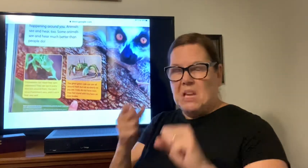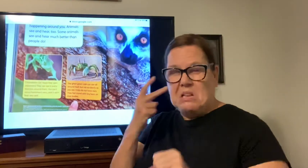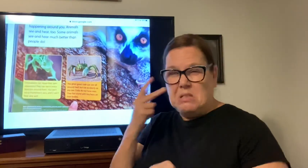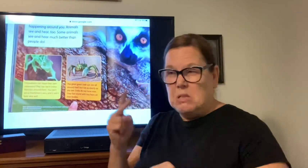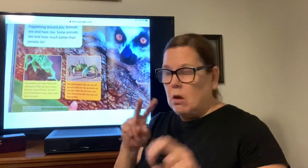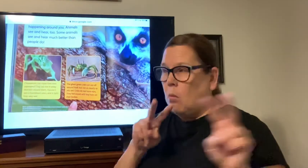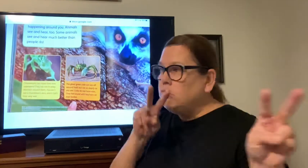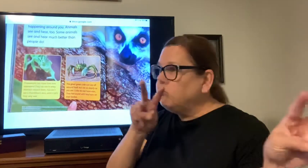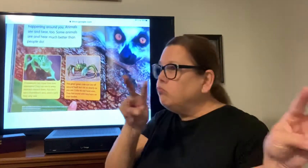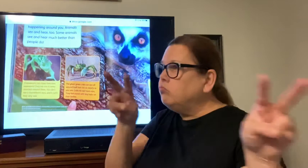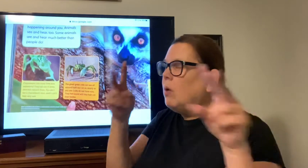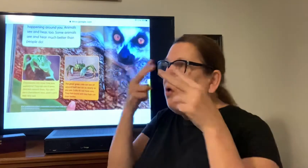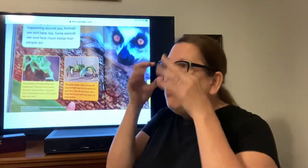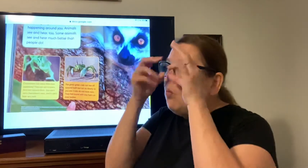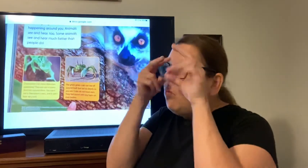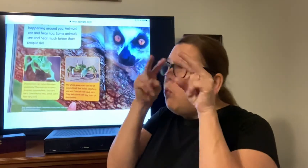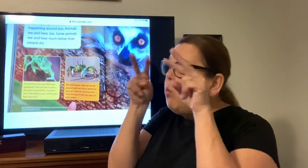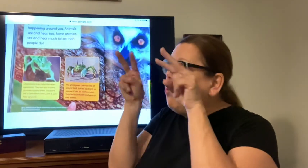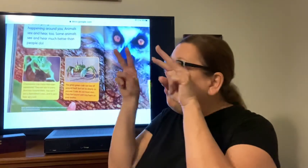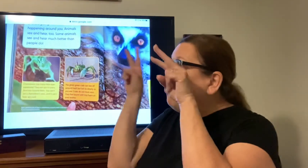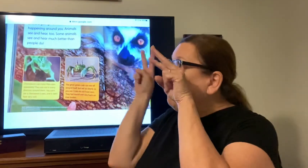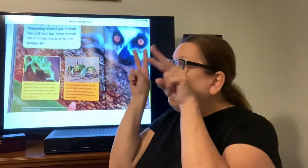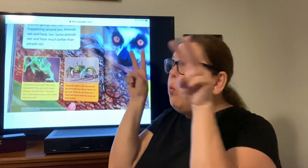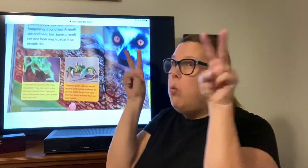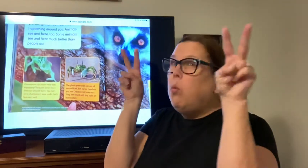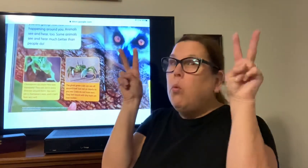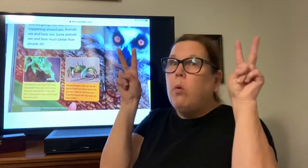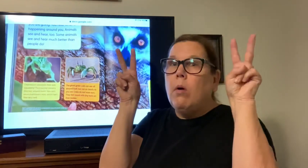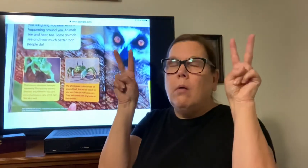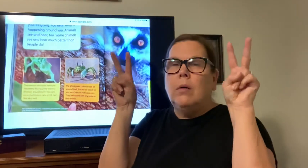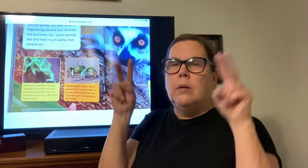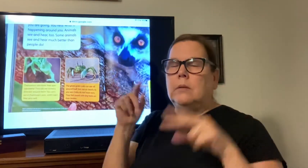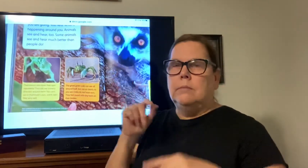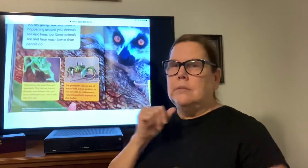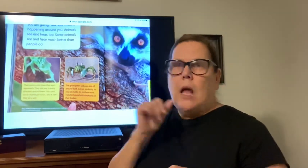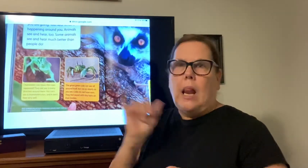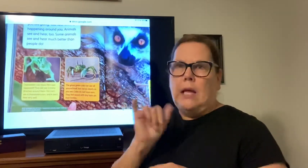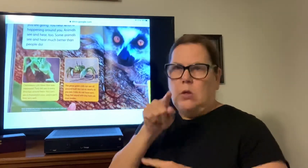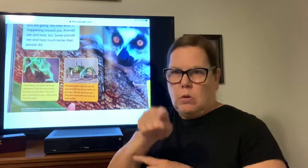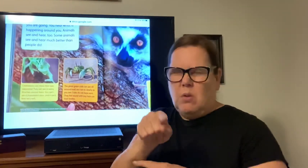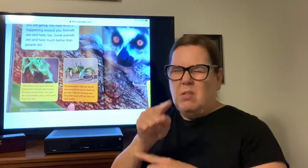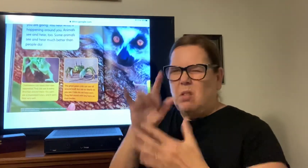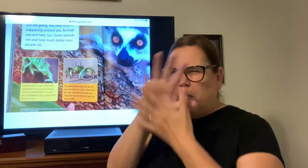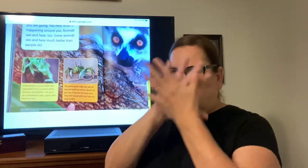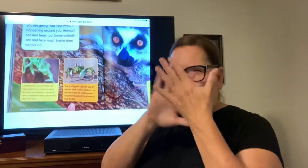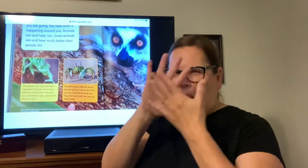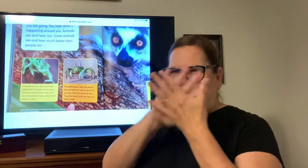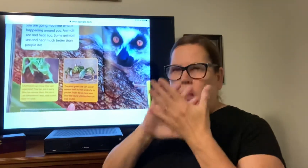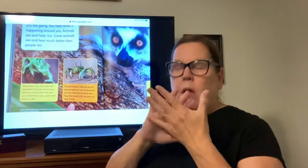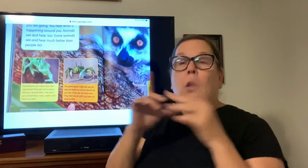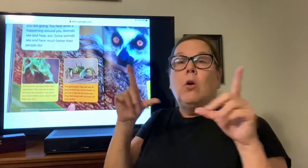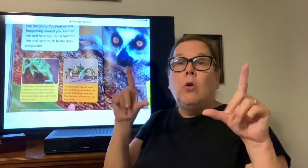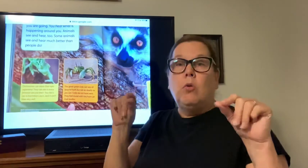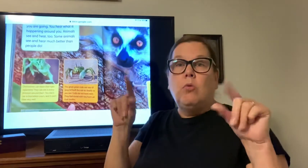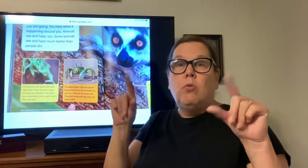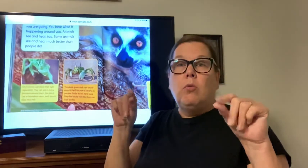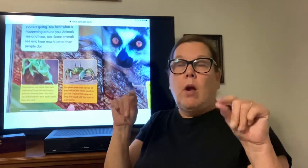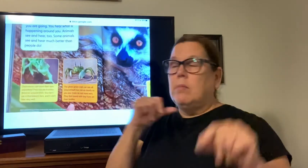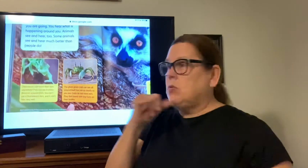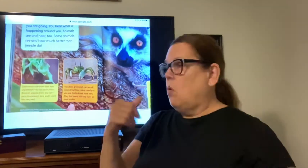itself, but not as clearly as you see. Crabs do not have ears.